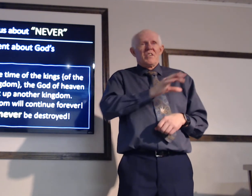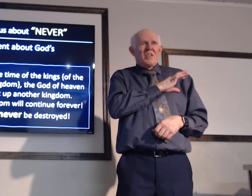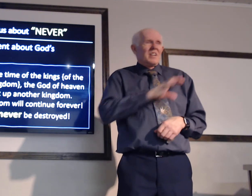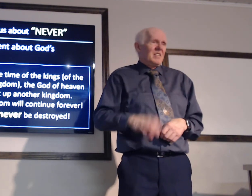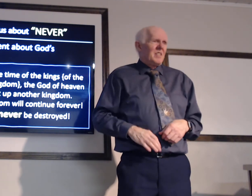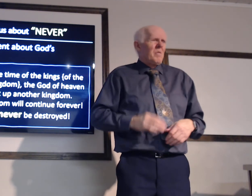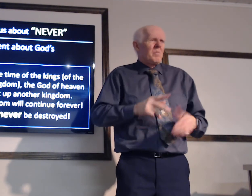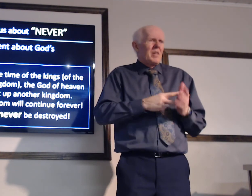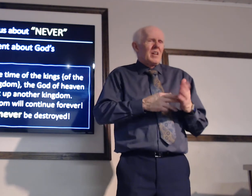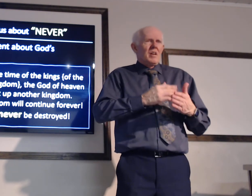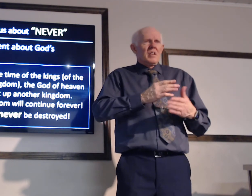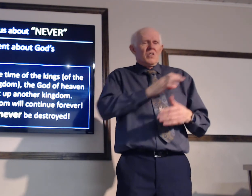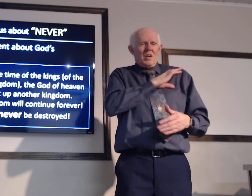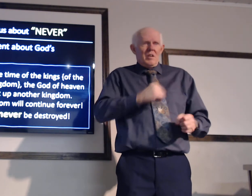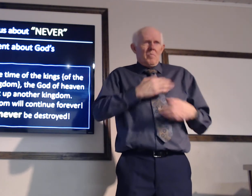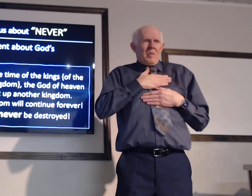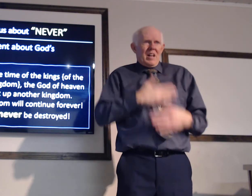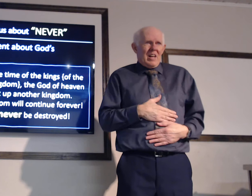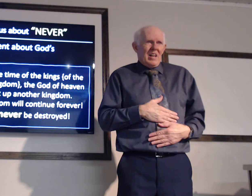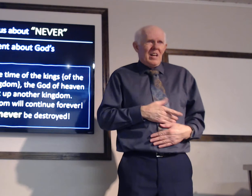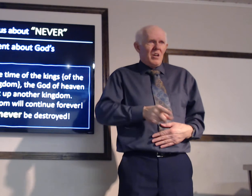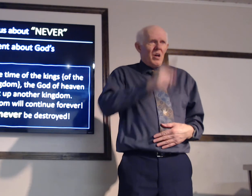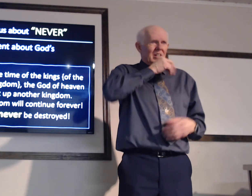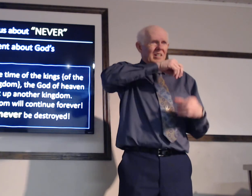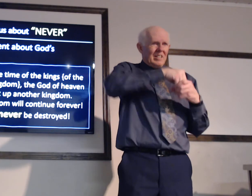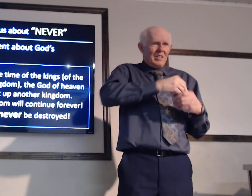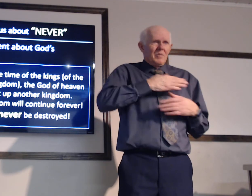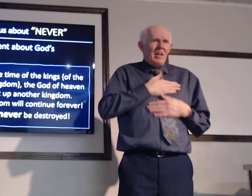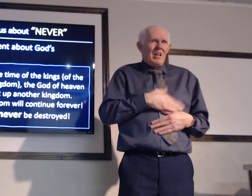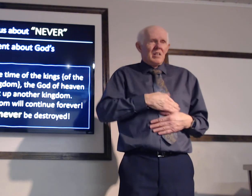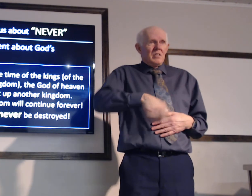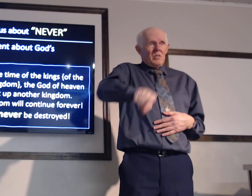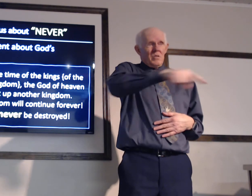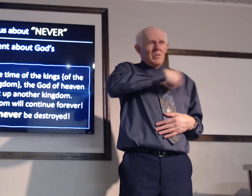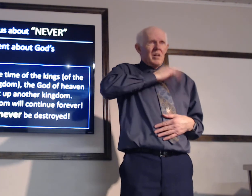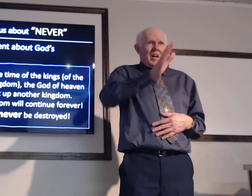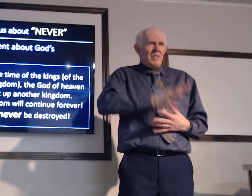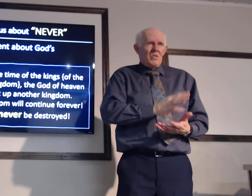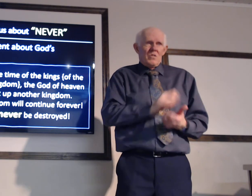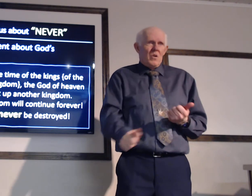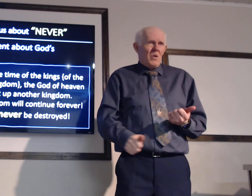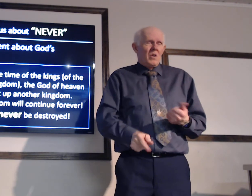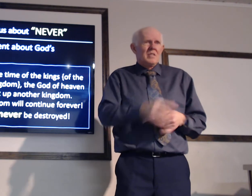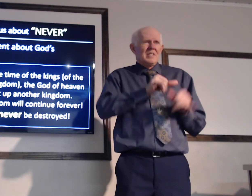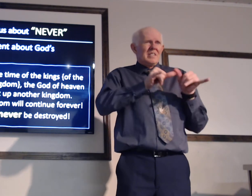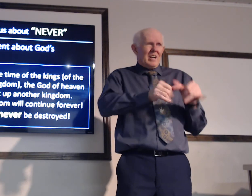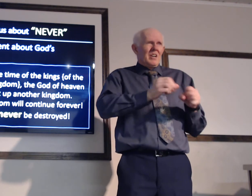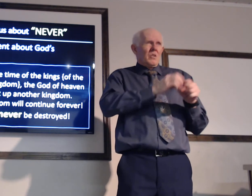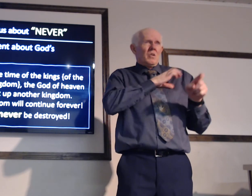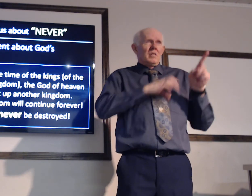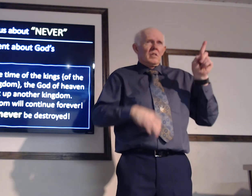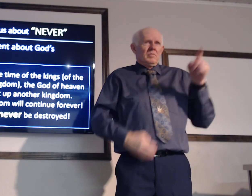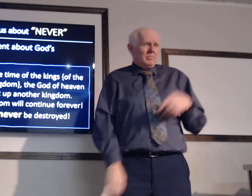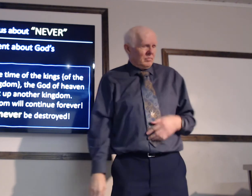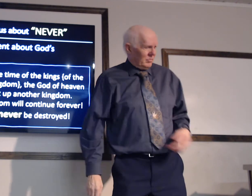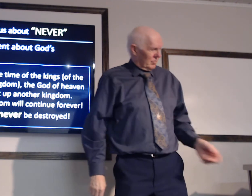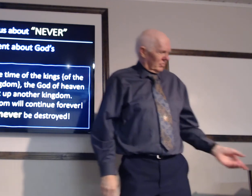And this, the church means the body of Christ. None of us are destroyed. We are